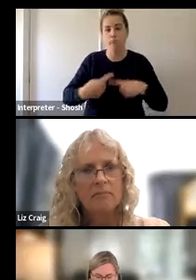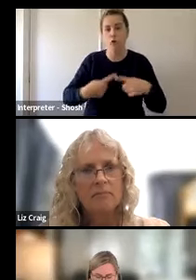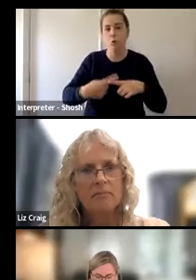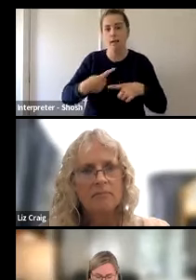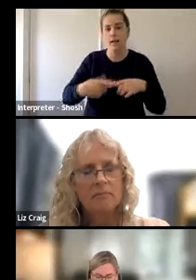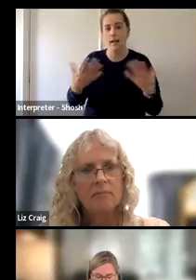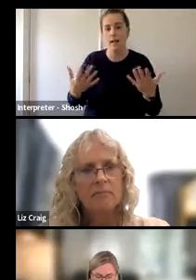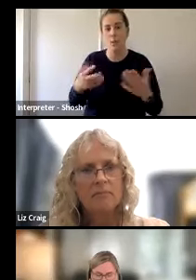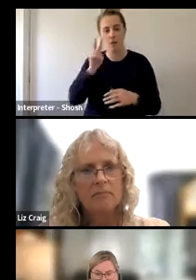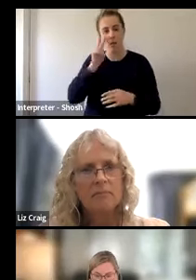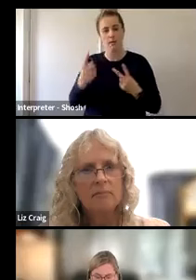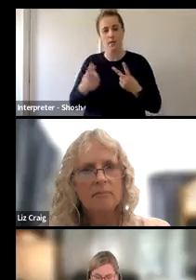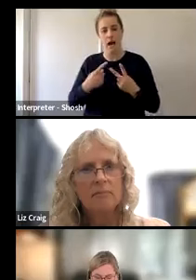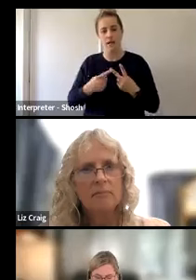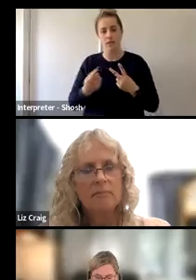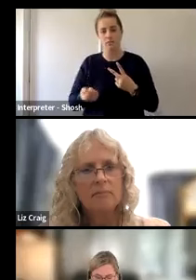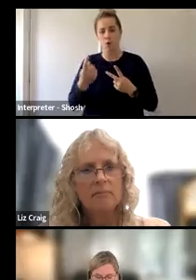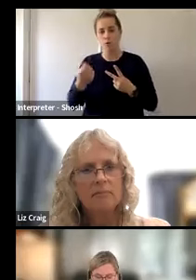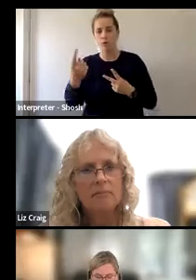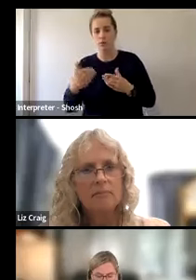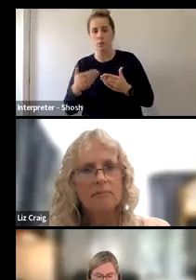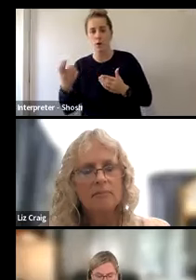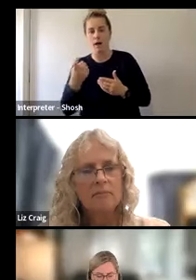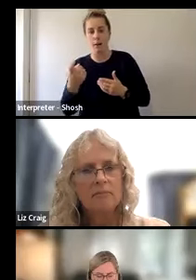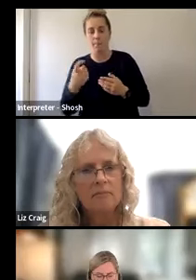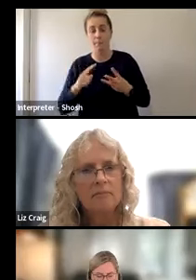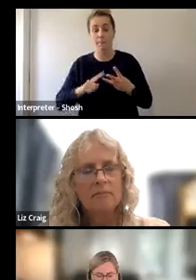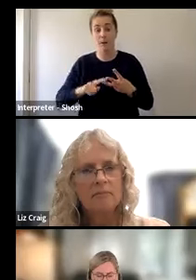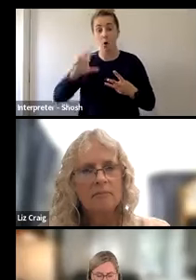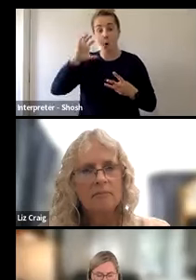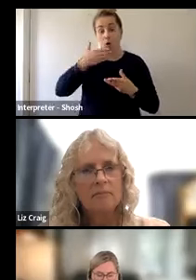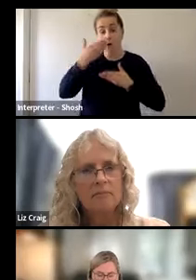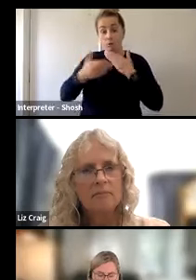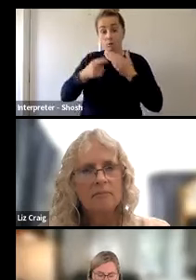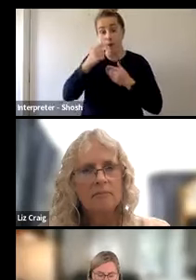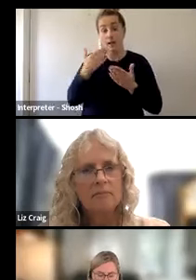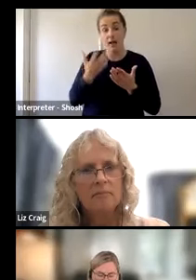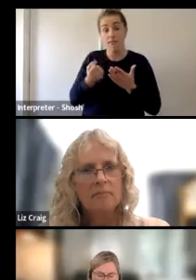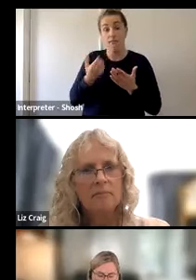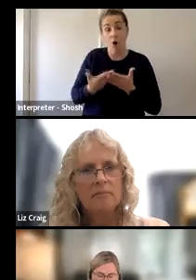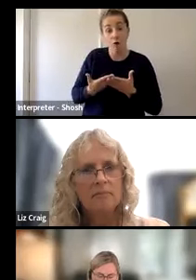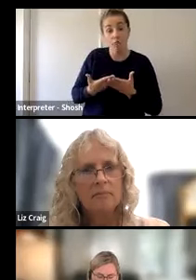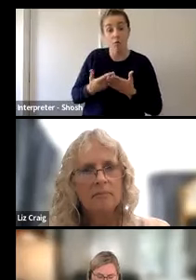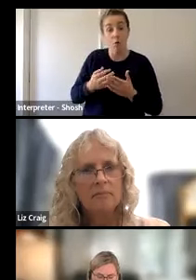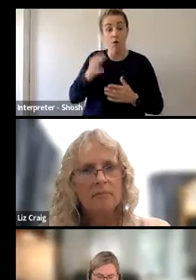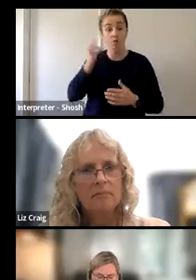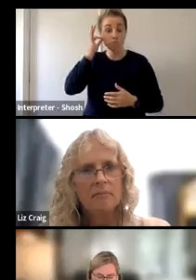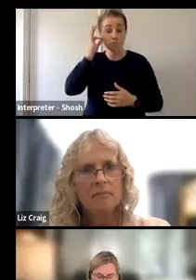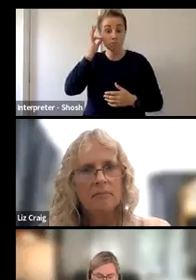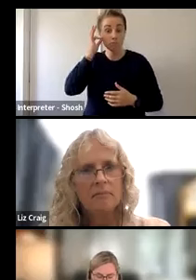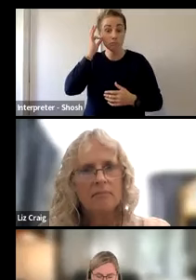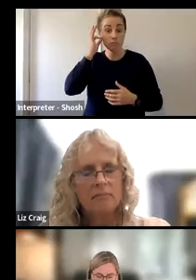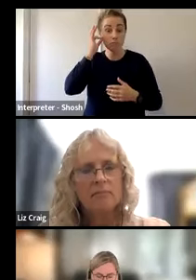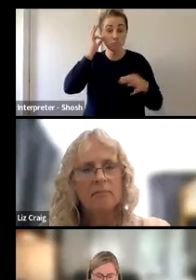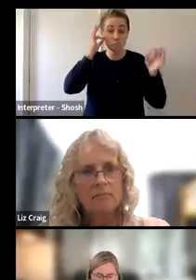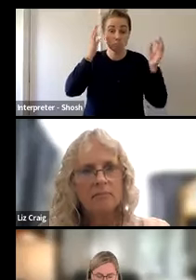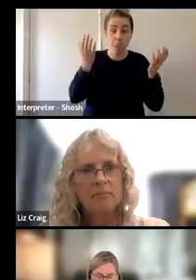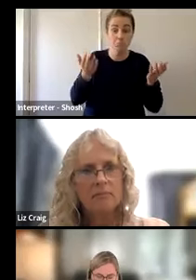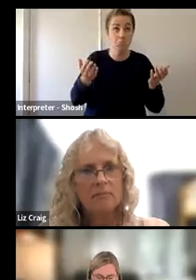will see other options coming forward. Audio description, similarly, you can have the audio track on, or you can have a device where you listen through